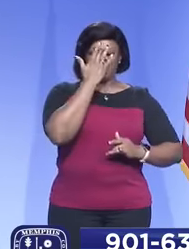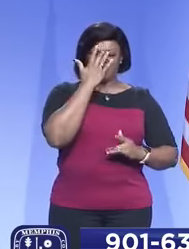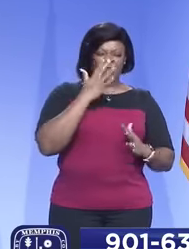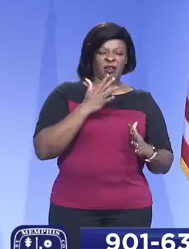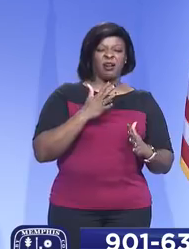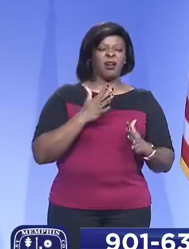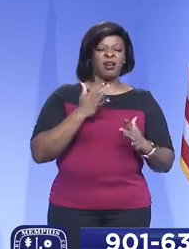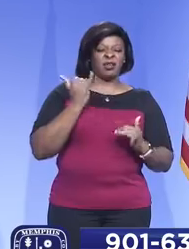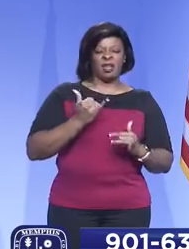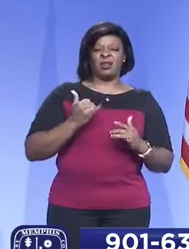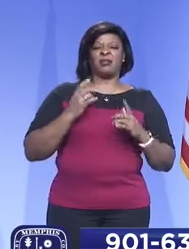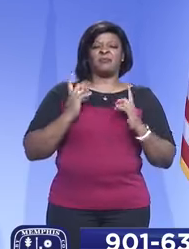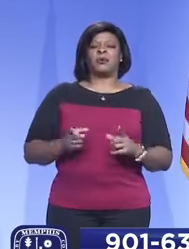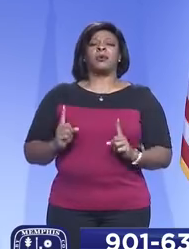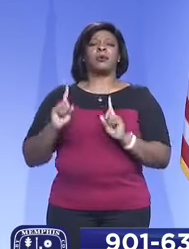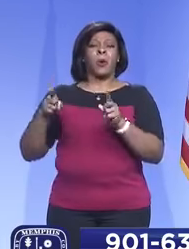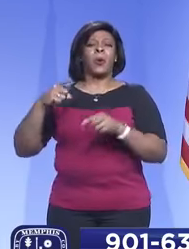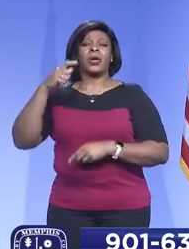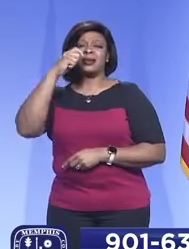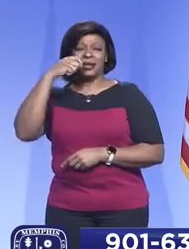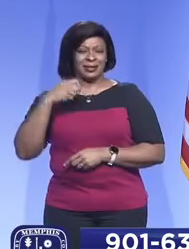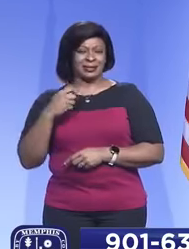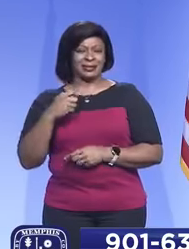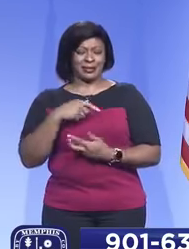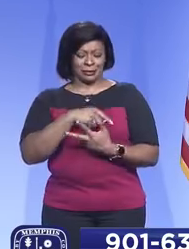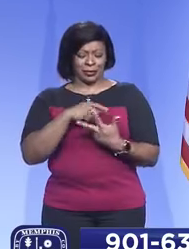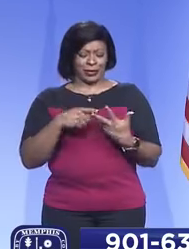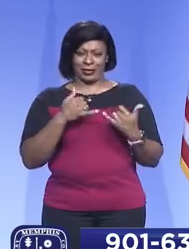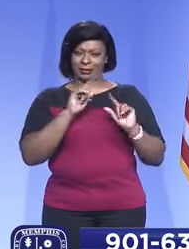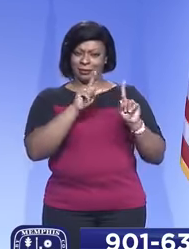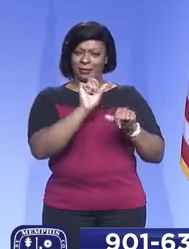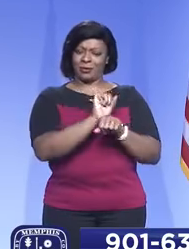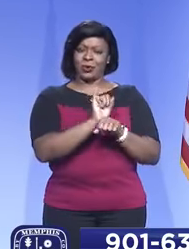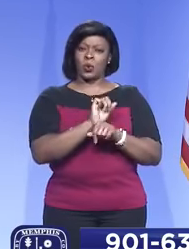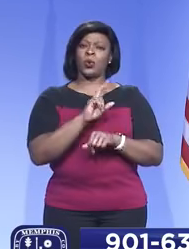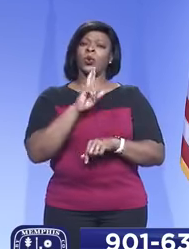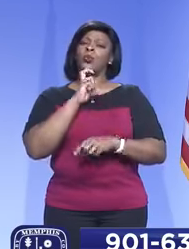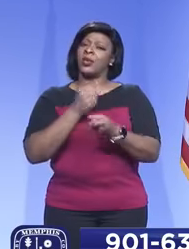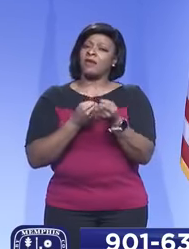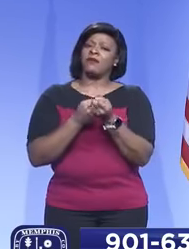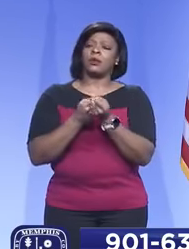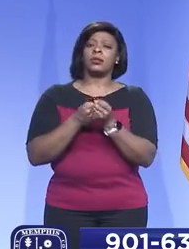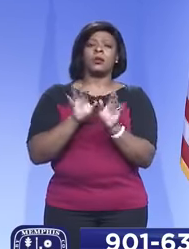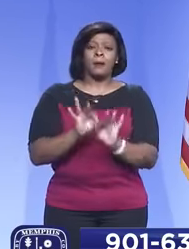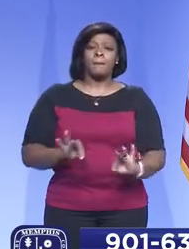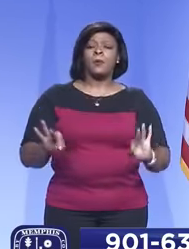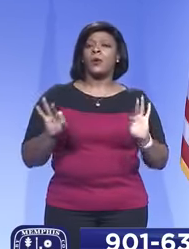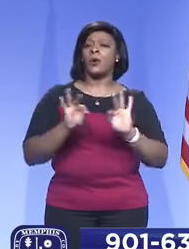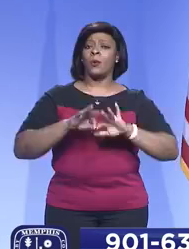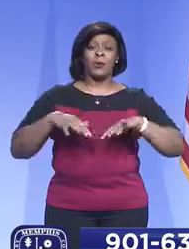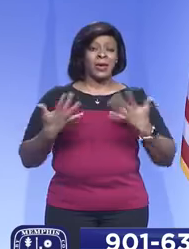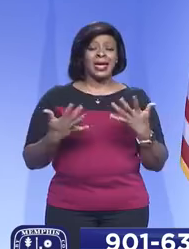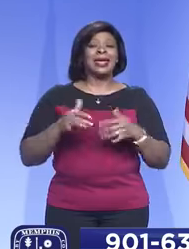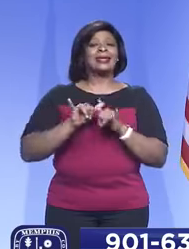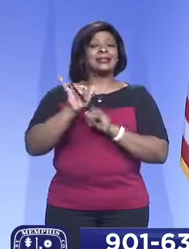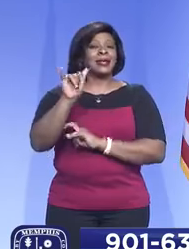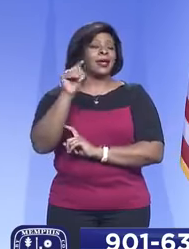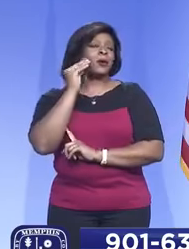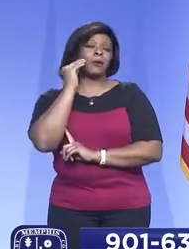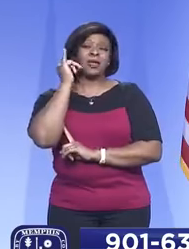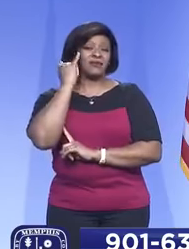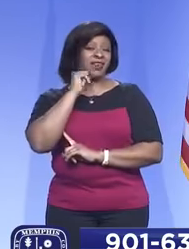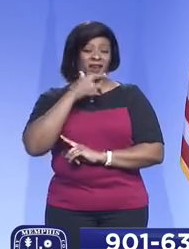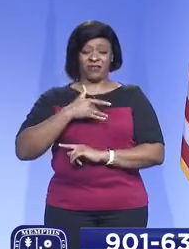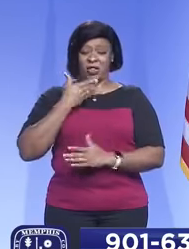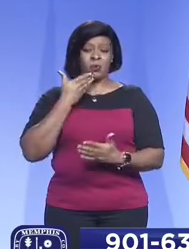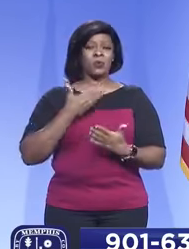to go for testing. So we want to continue to reinforce the importance of staying home if you do